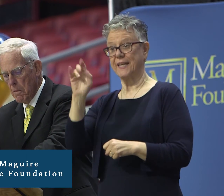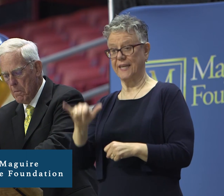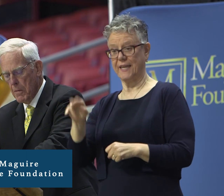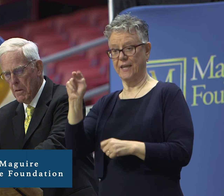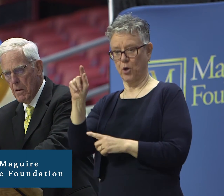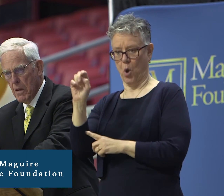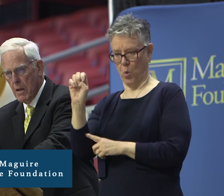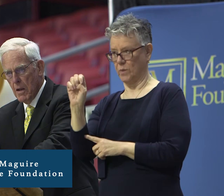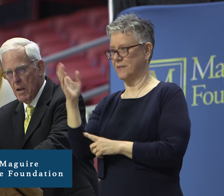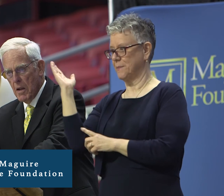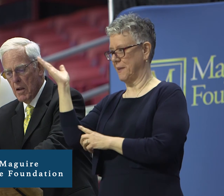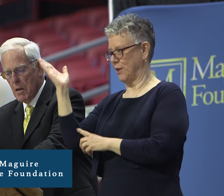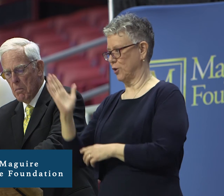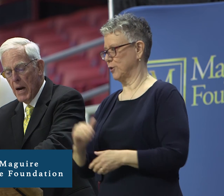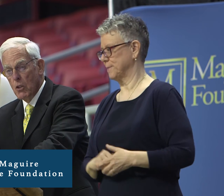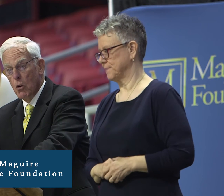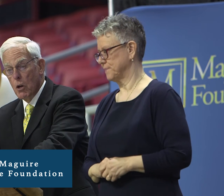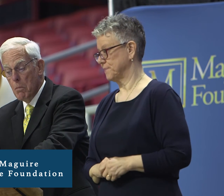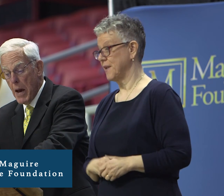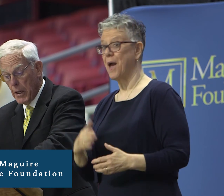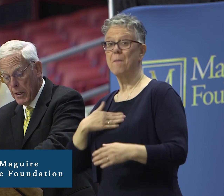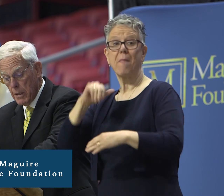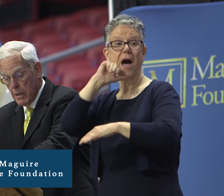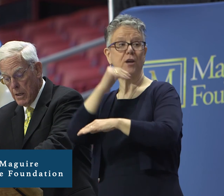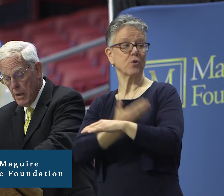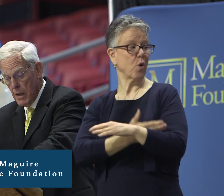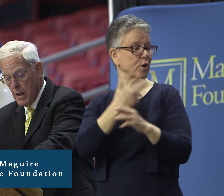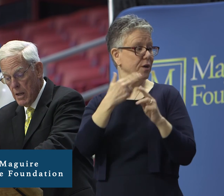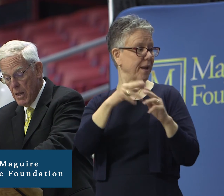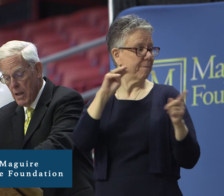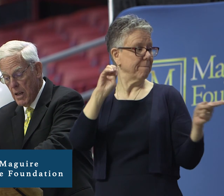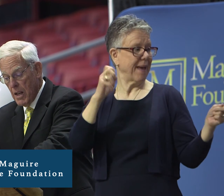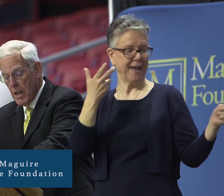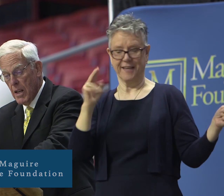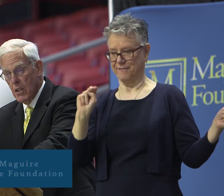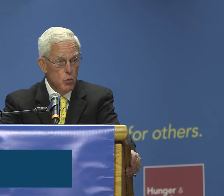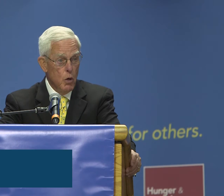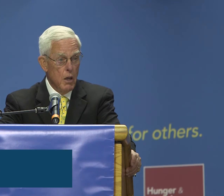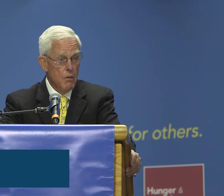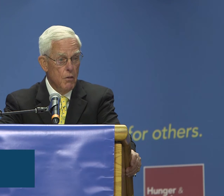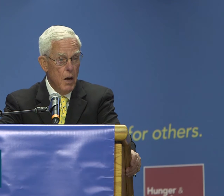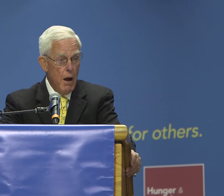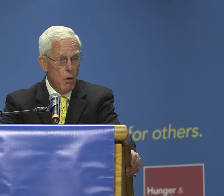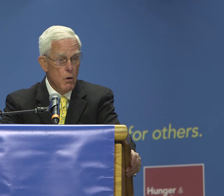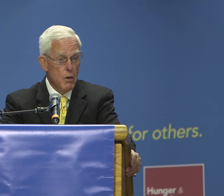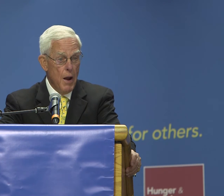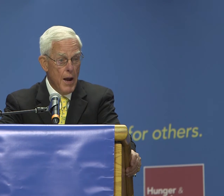speaker. My daughter Megan is one